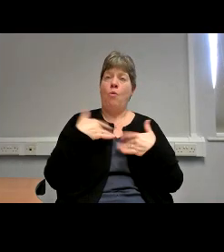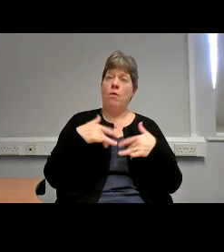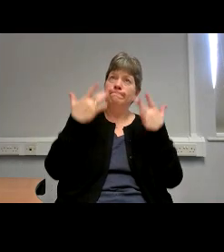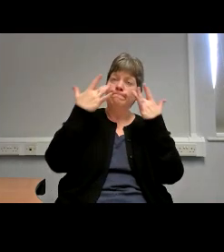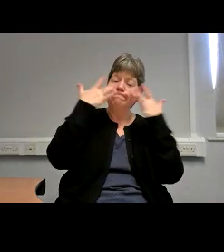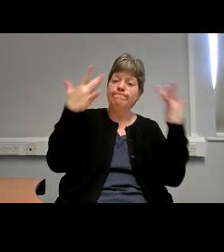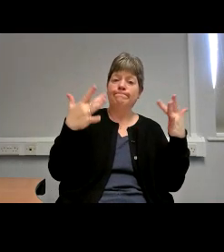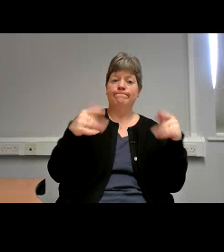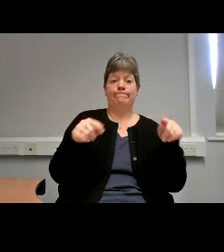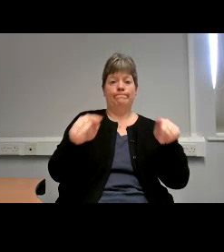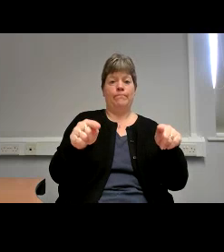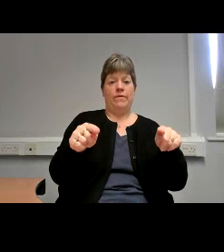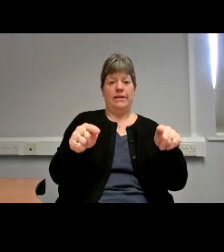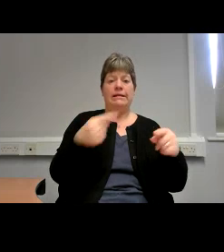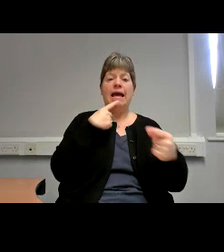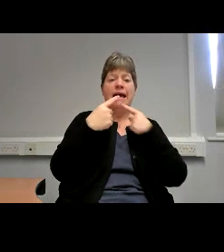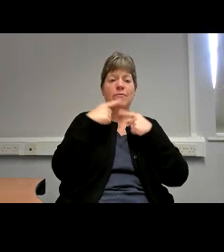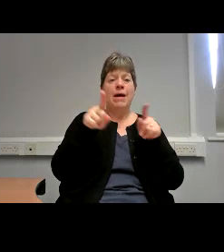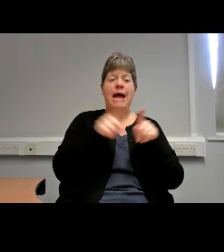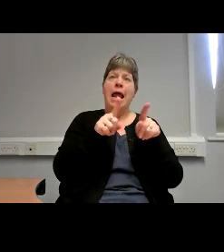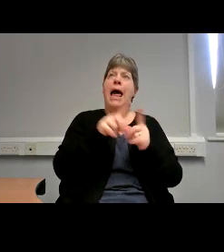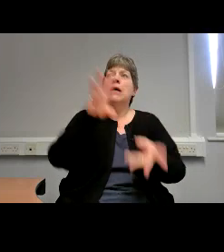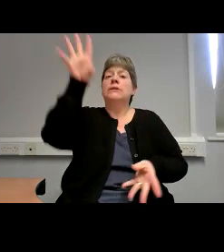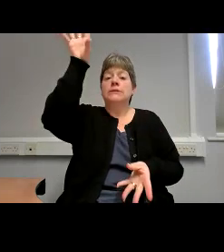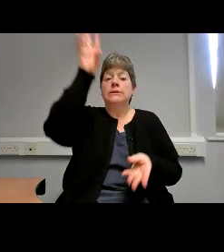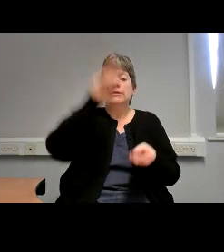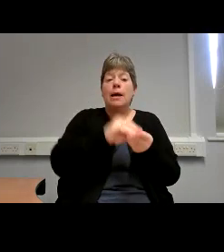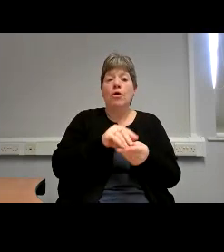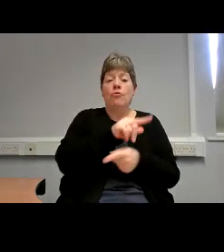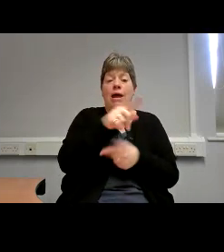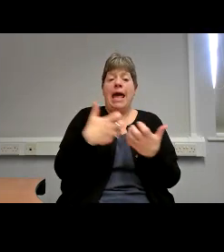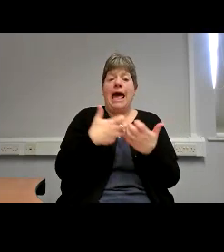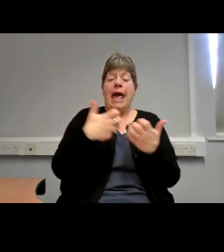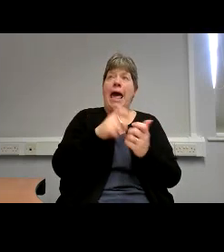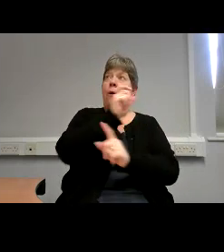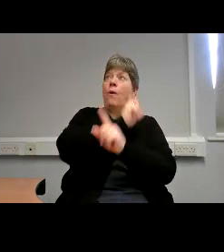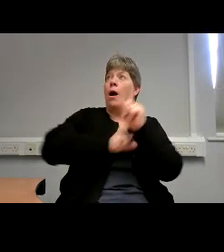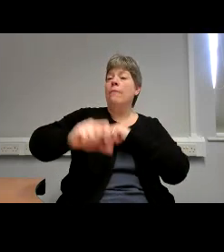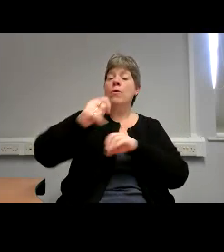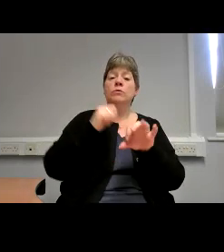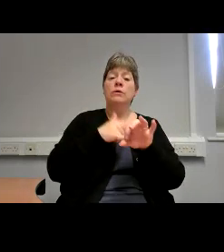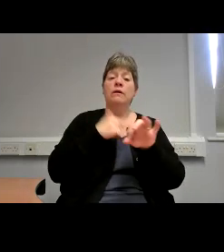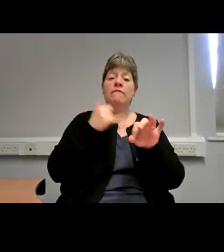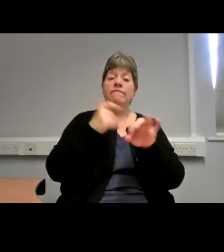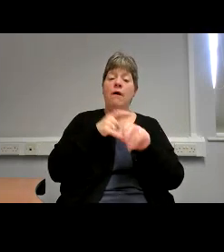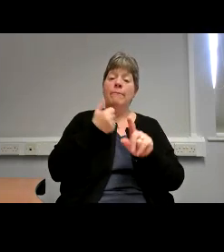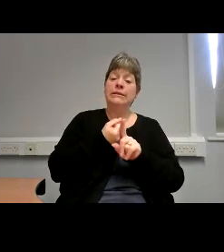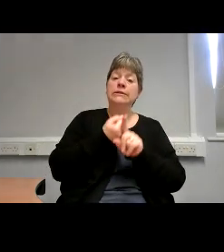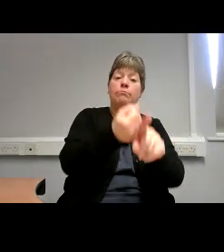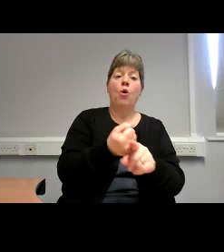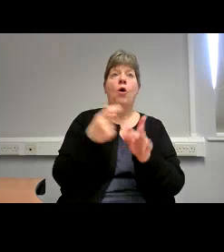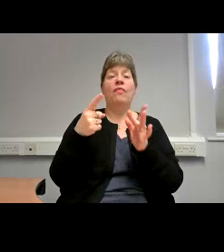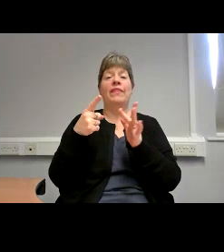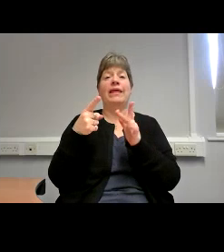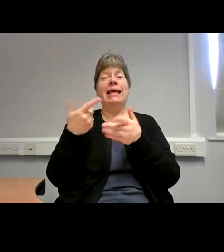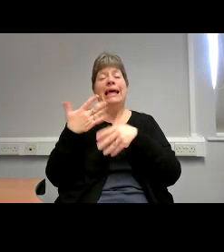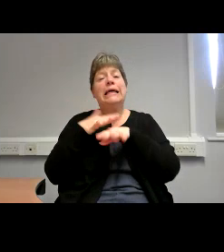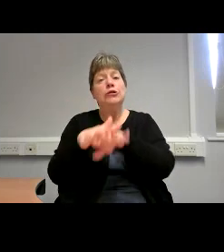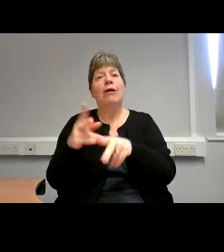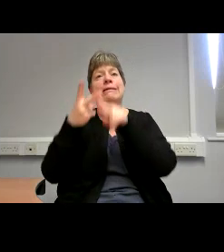this infographic a summary really on how community pharmacy supports the integrated care system of Derby and